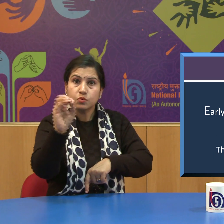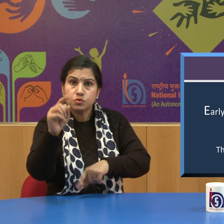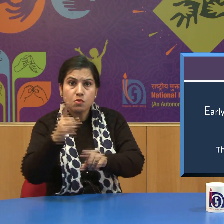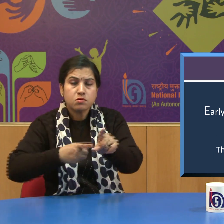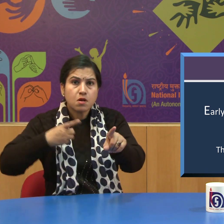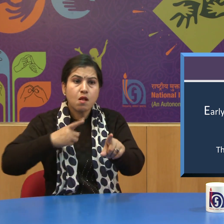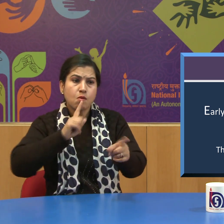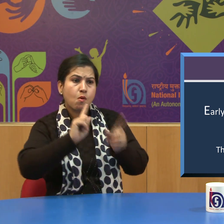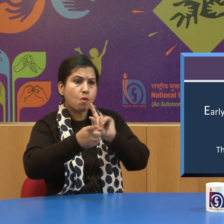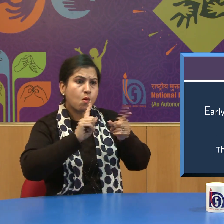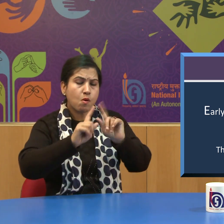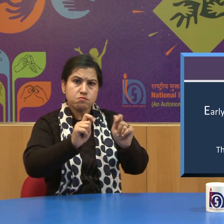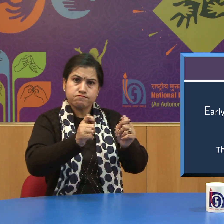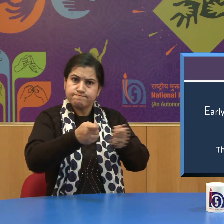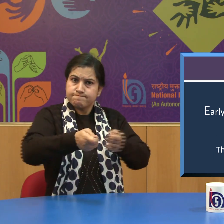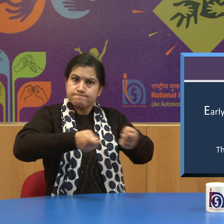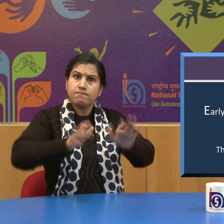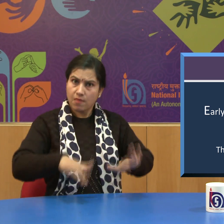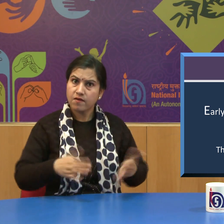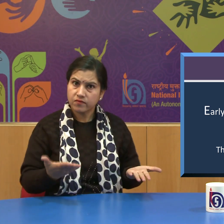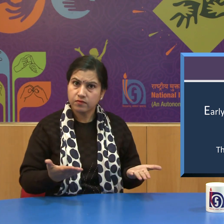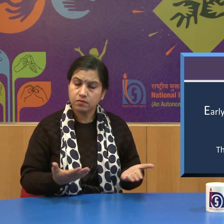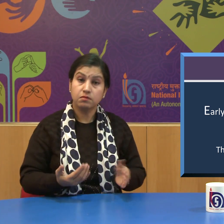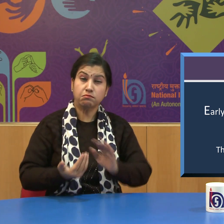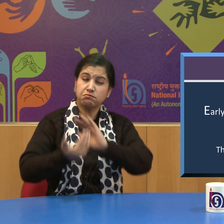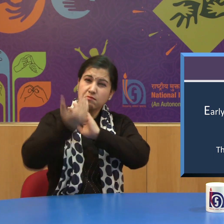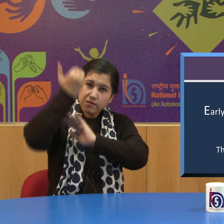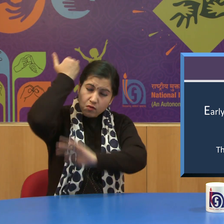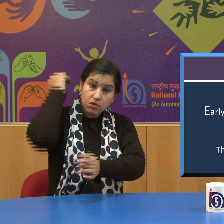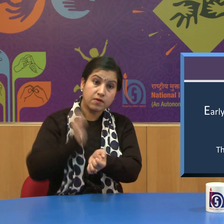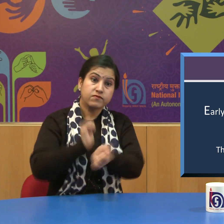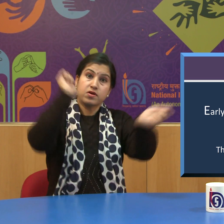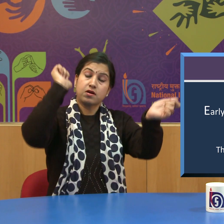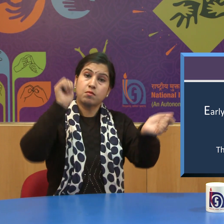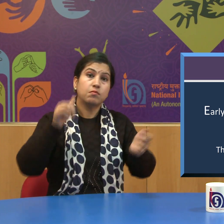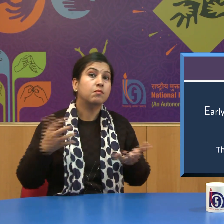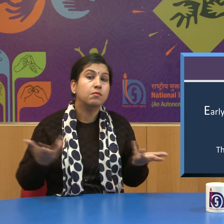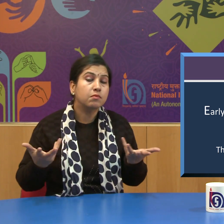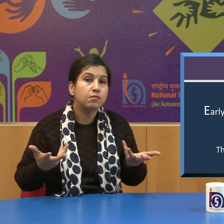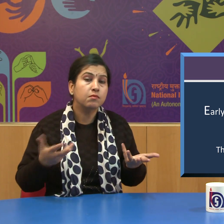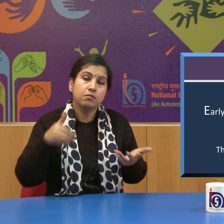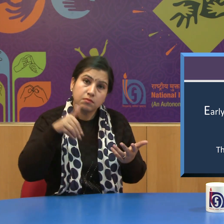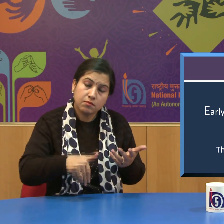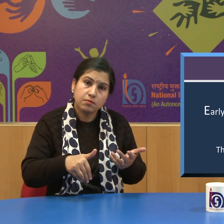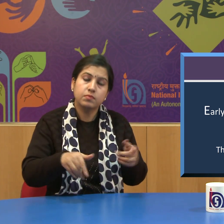A long struggle for freedom was started by the people of India that led to the end of the British